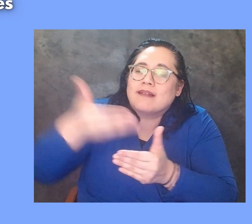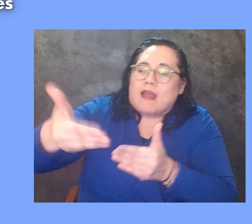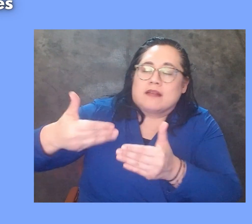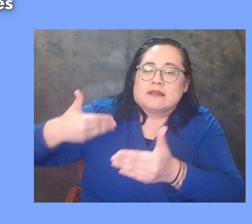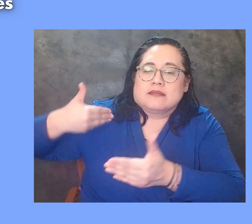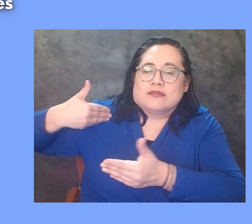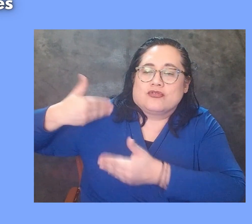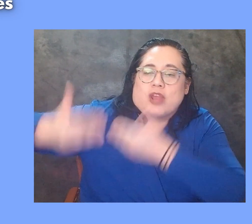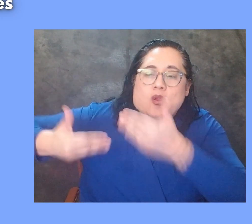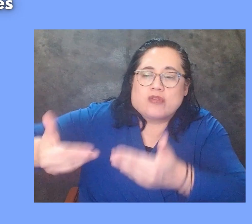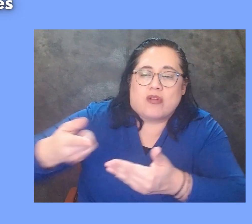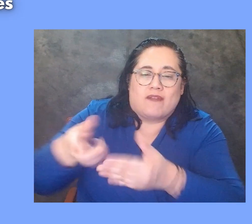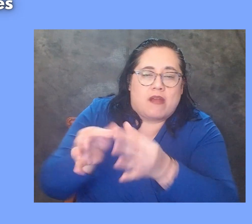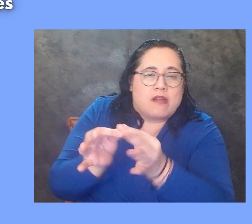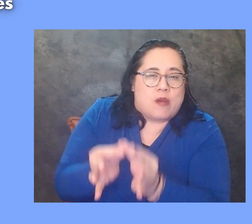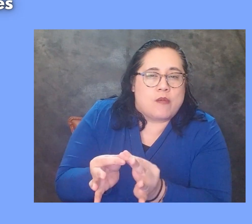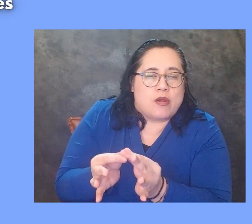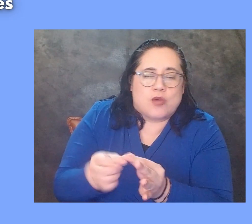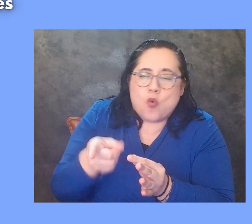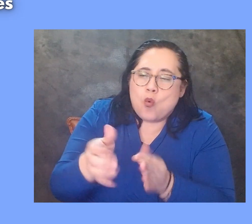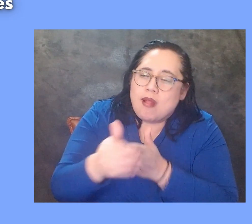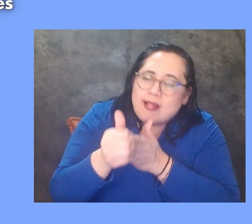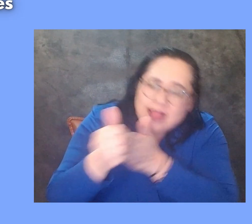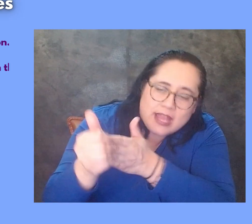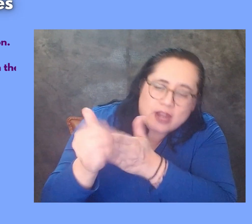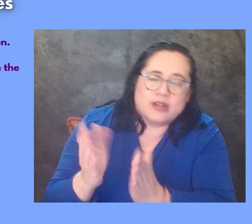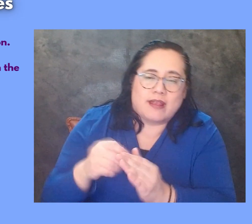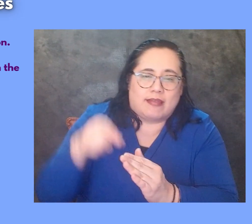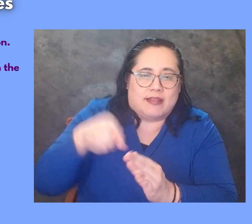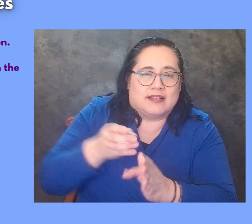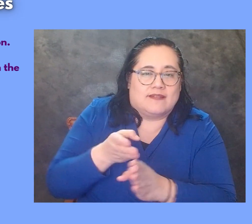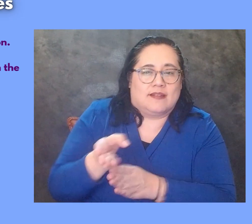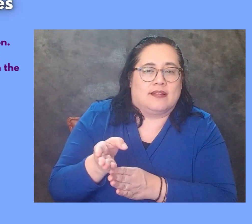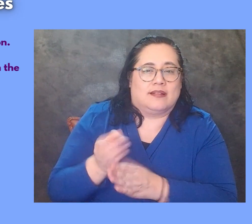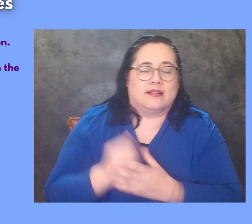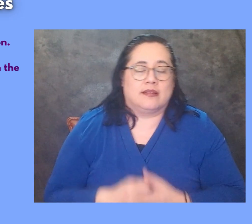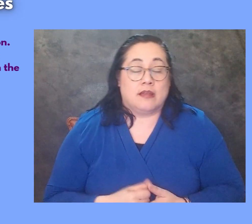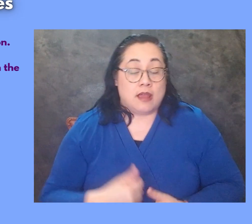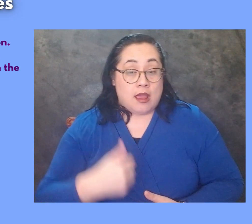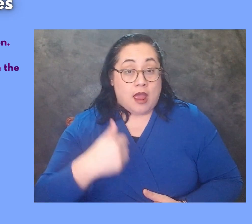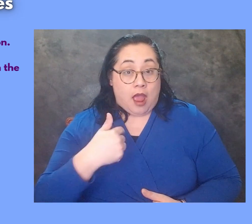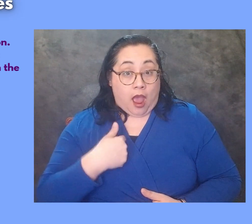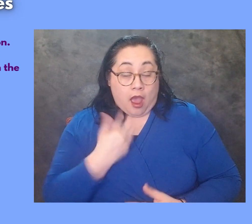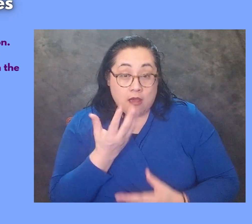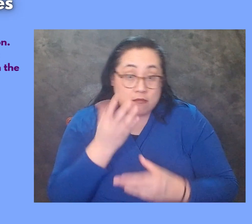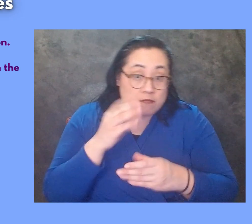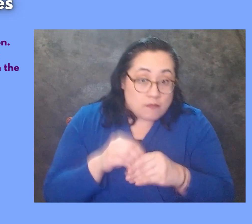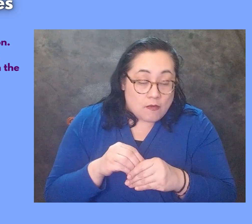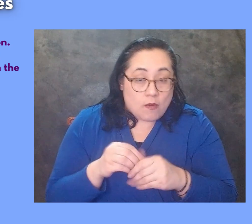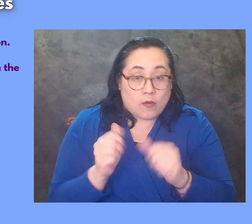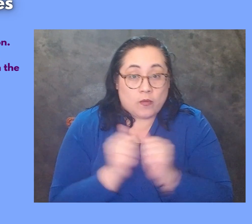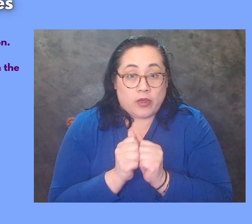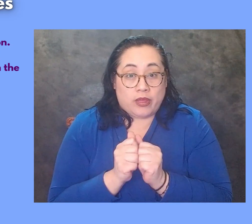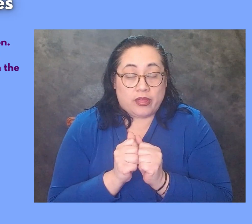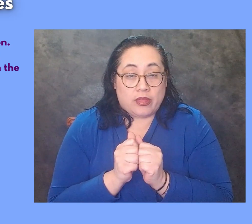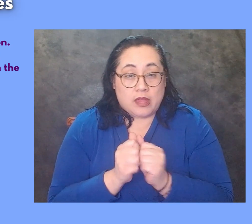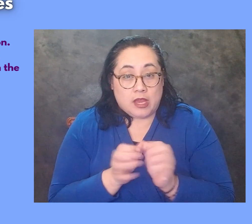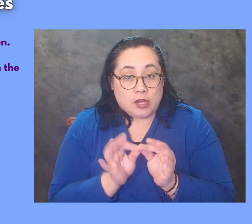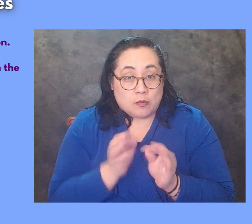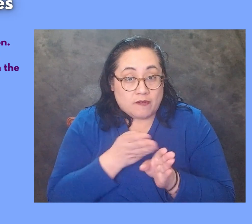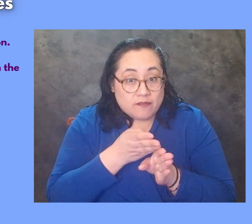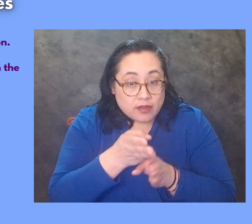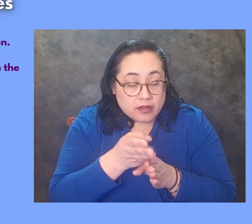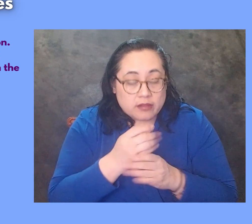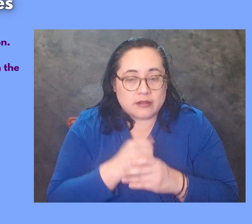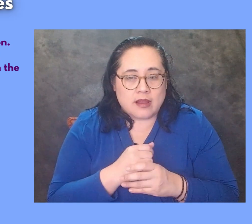next generation of interpreters, to their growth and their leadership in this field. I'm involved with